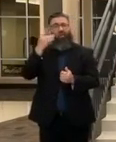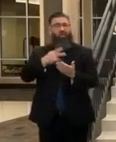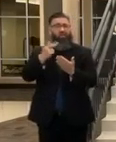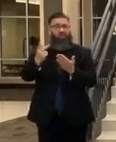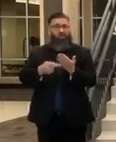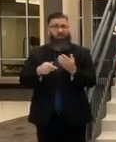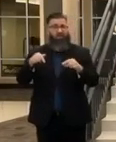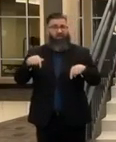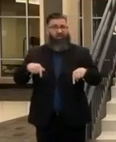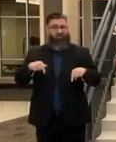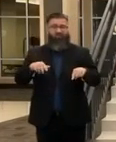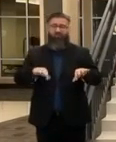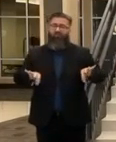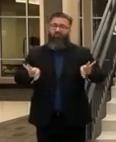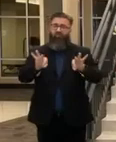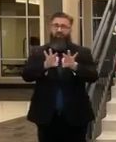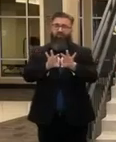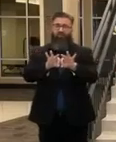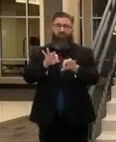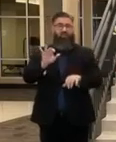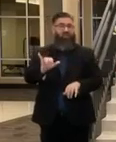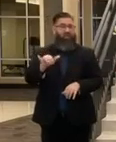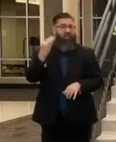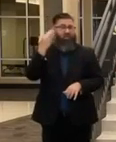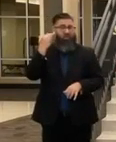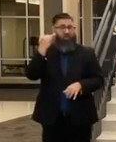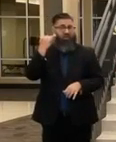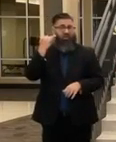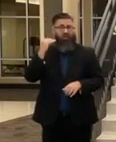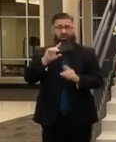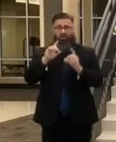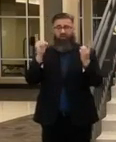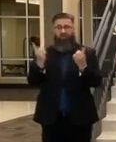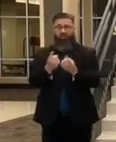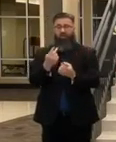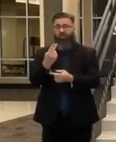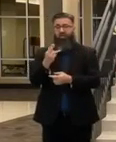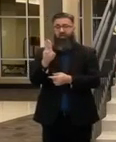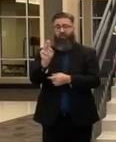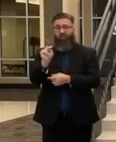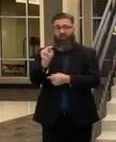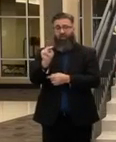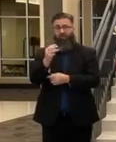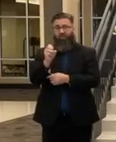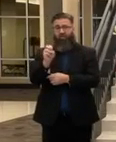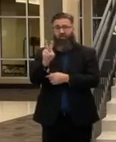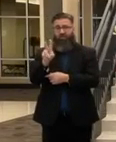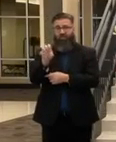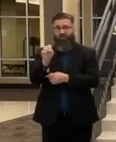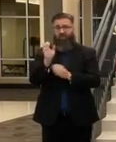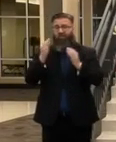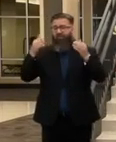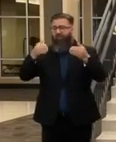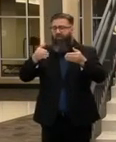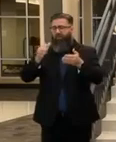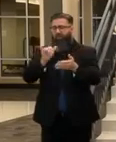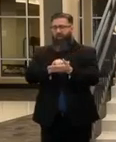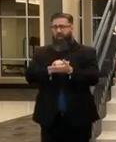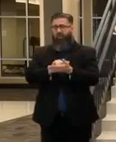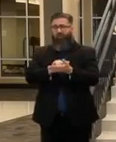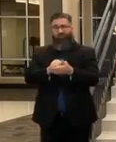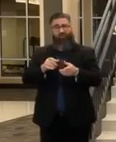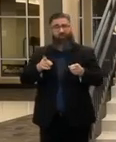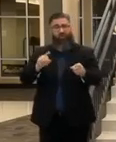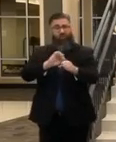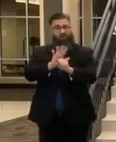our Department of Human Services focuses on this. And during the pandemic, even more families struggled. With